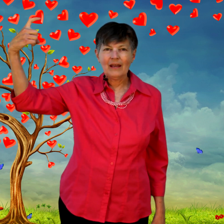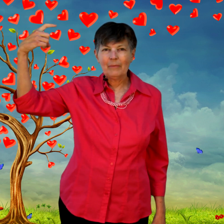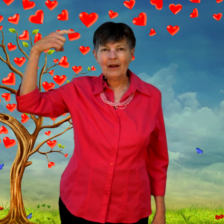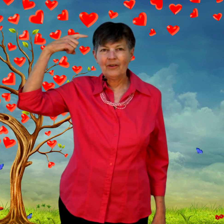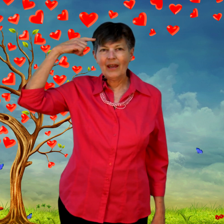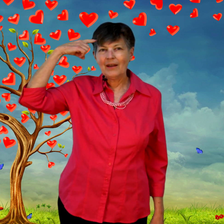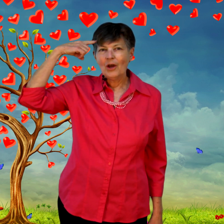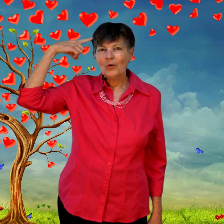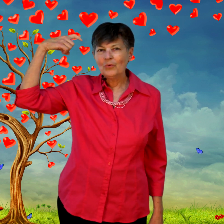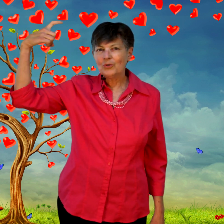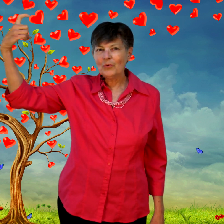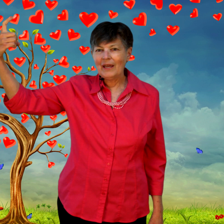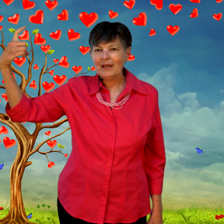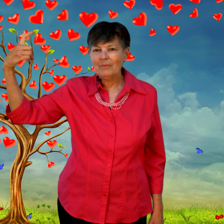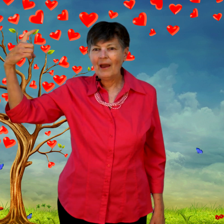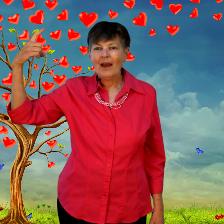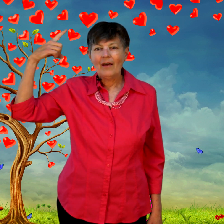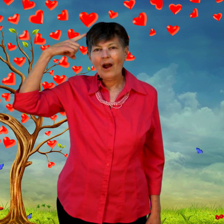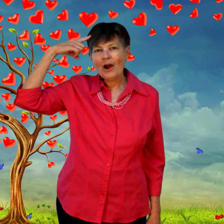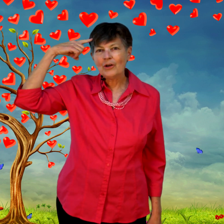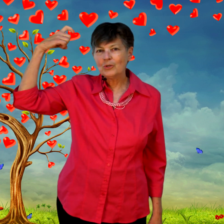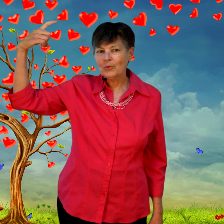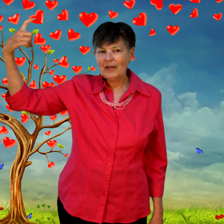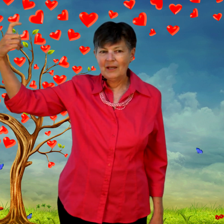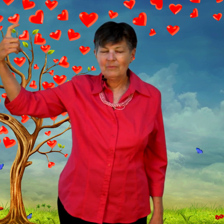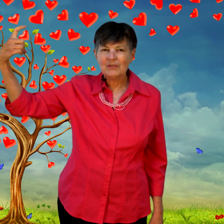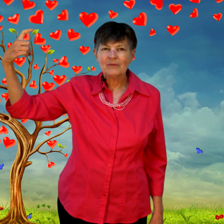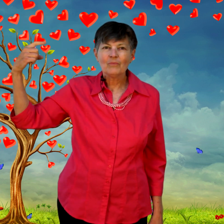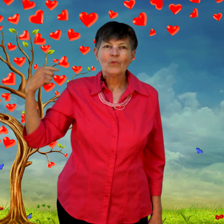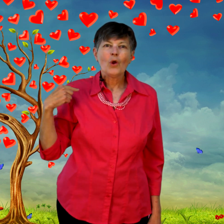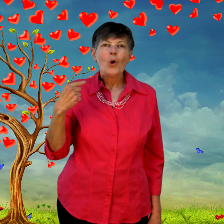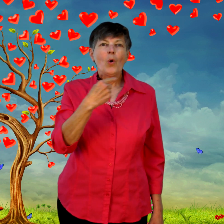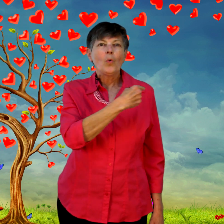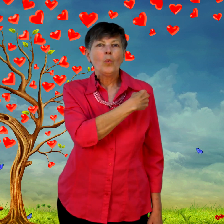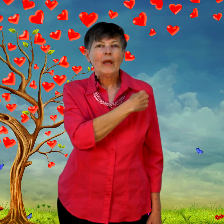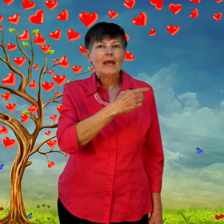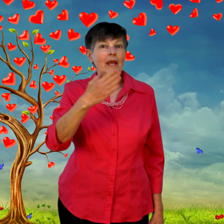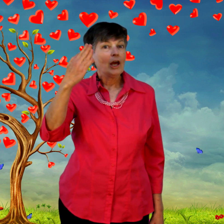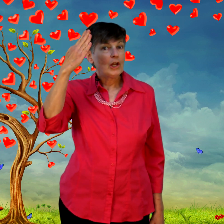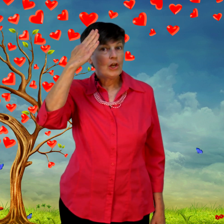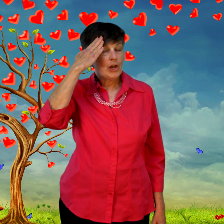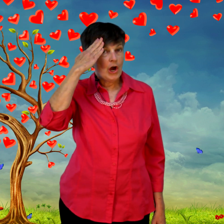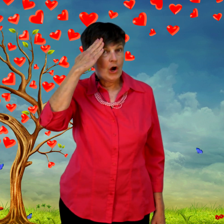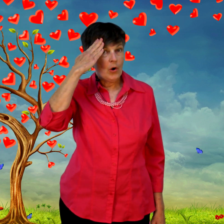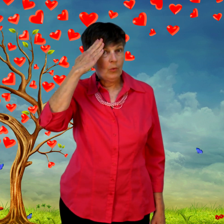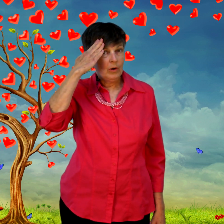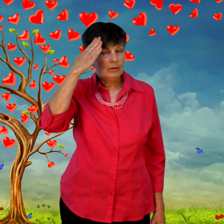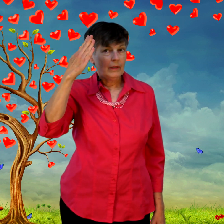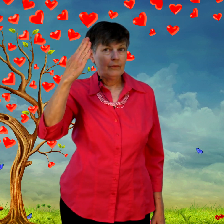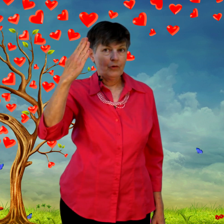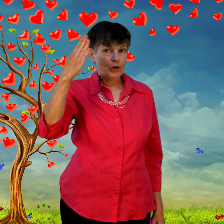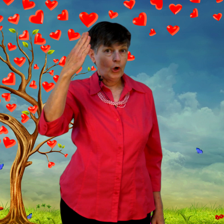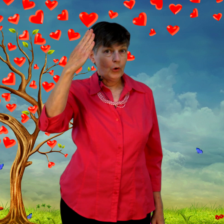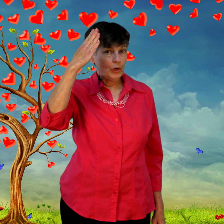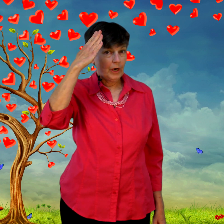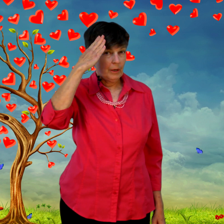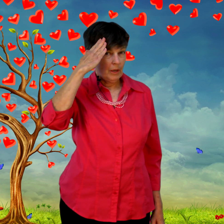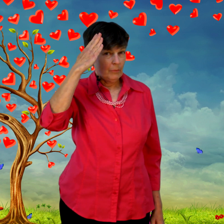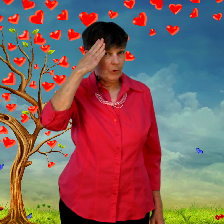coming out of your head. Dream, our dreams, we know. And for know, you're going to put